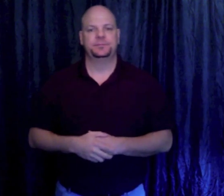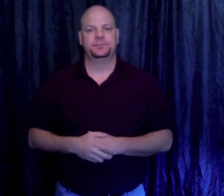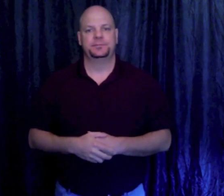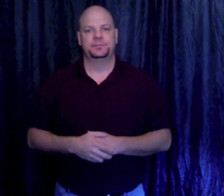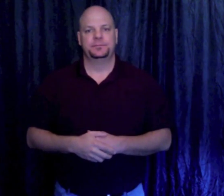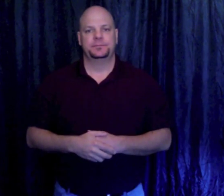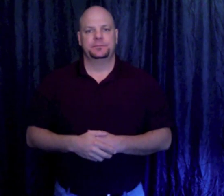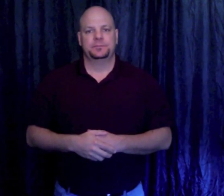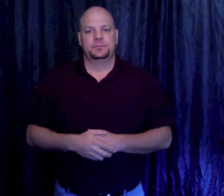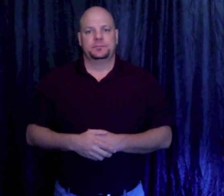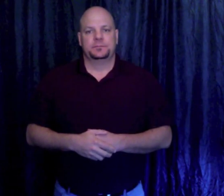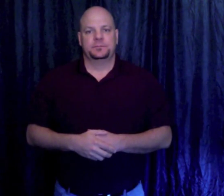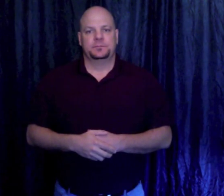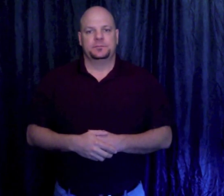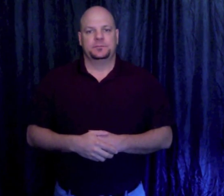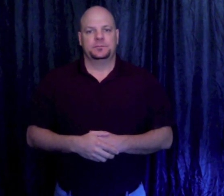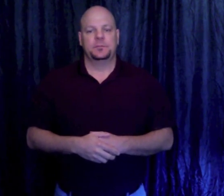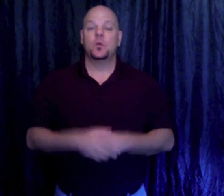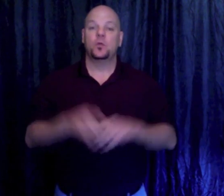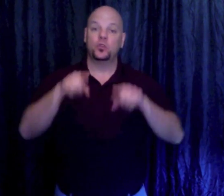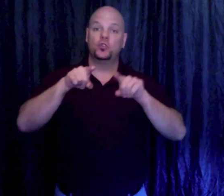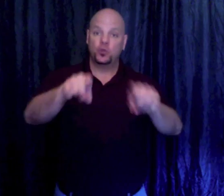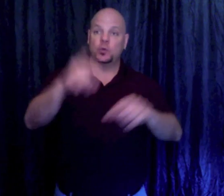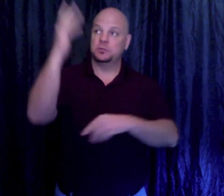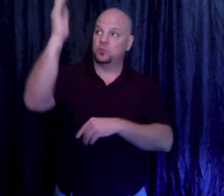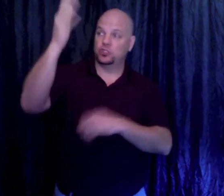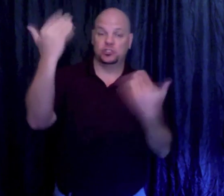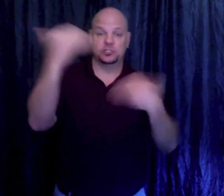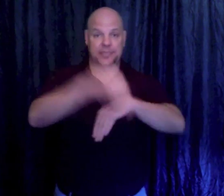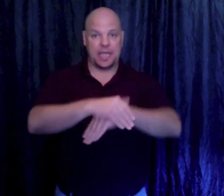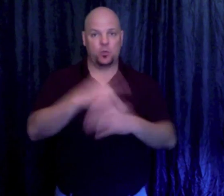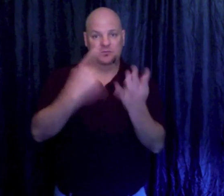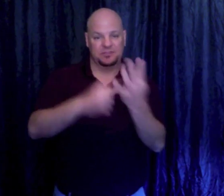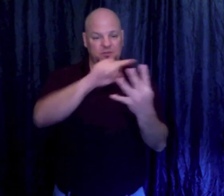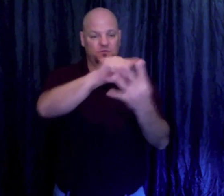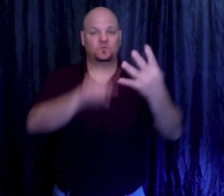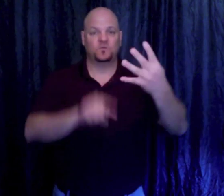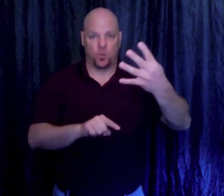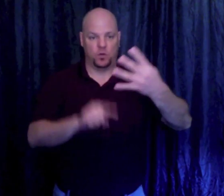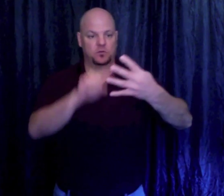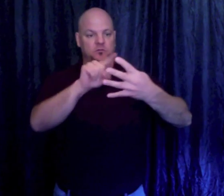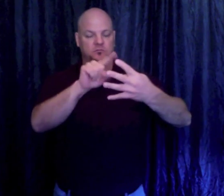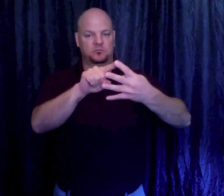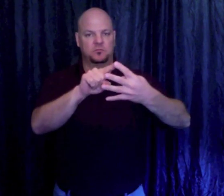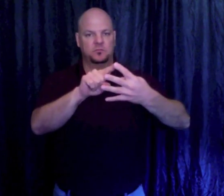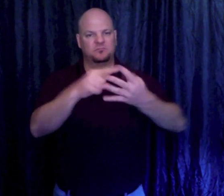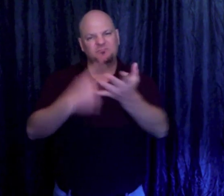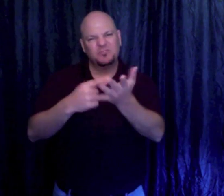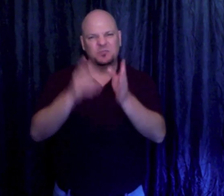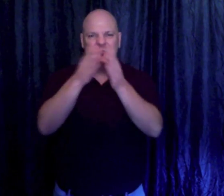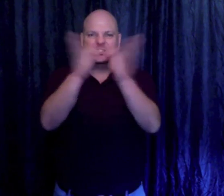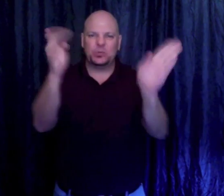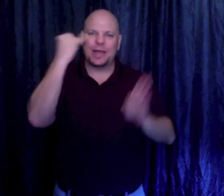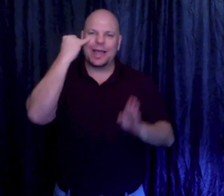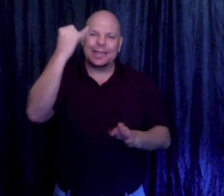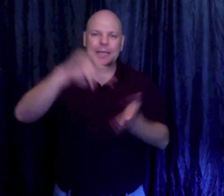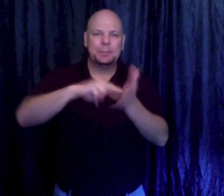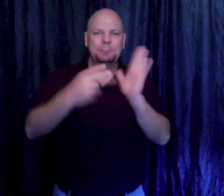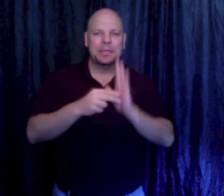So in this presentation, we're going to talk about four things. We're going to give ourselves a general idea of what boundaries are, what's the definition in our